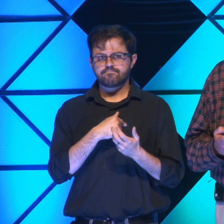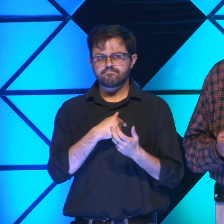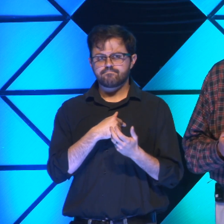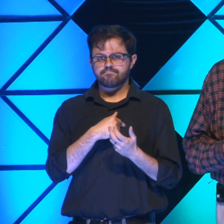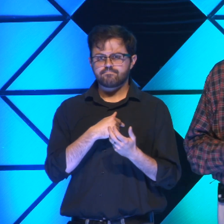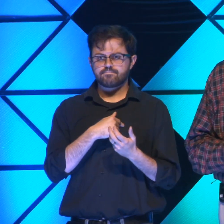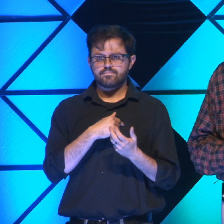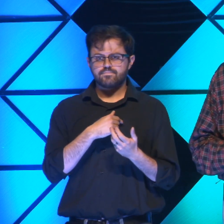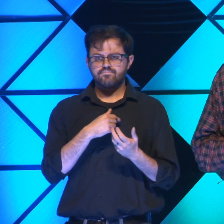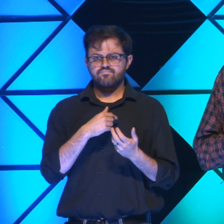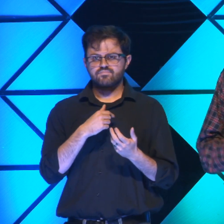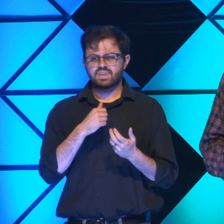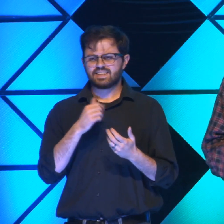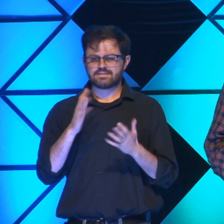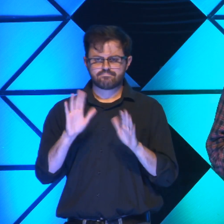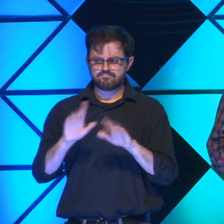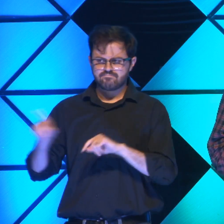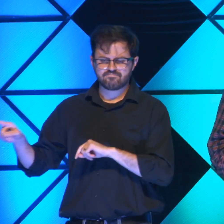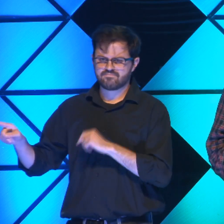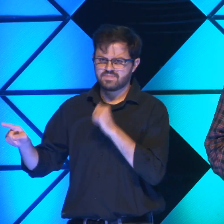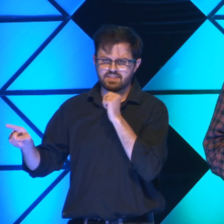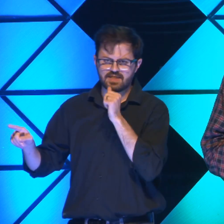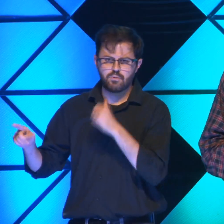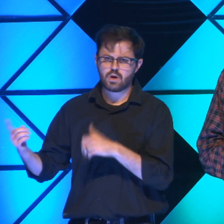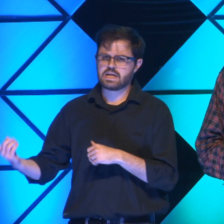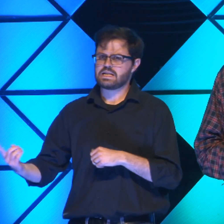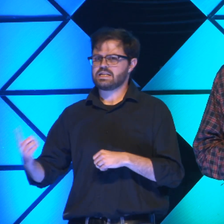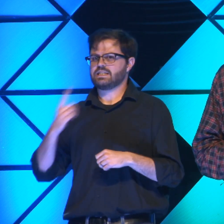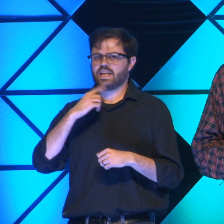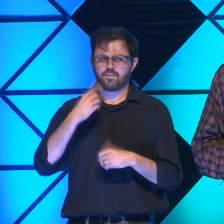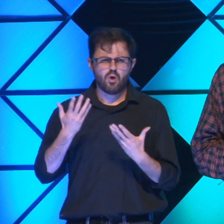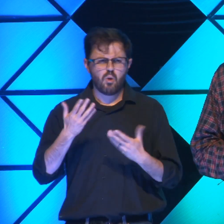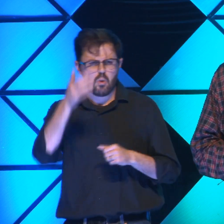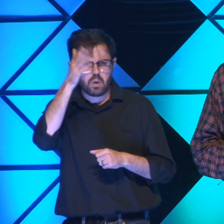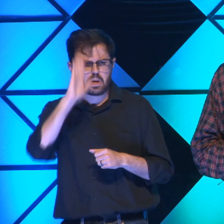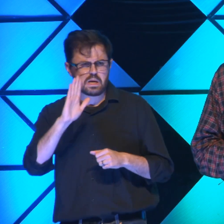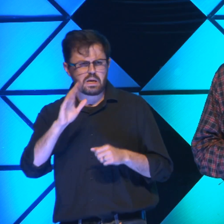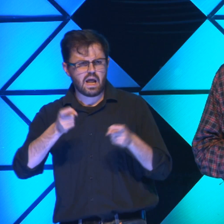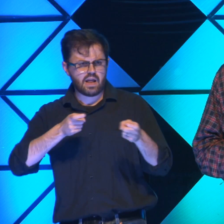someone telling me that God had this, that everything was that